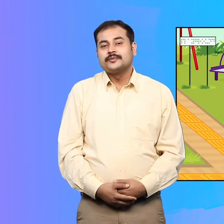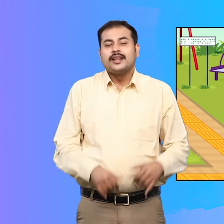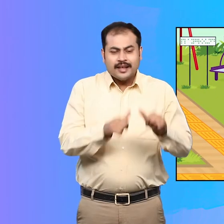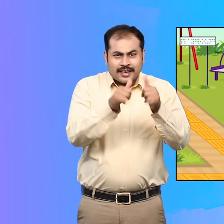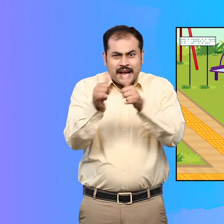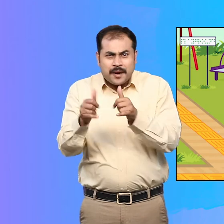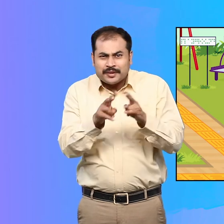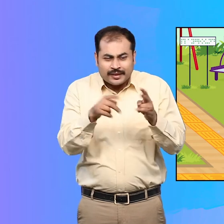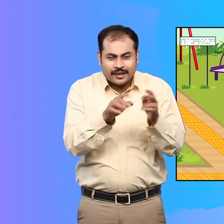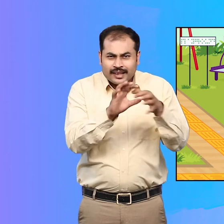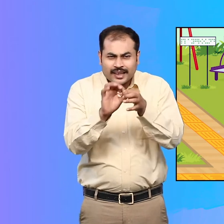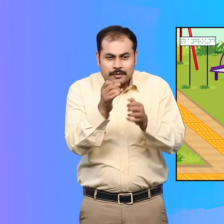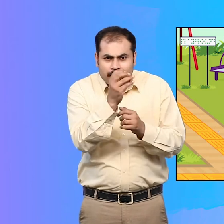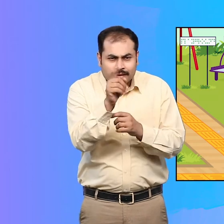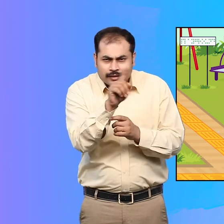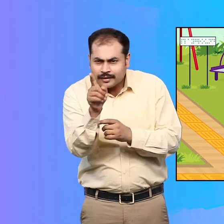number game.